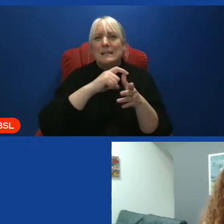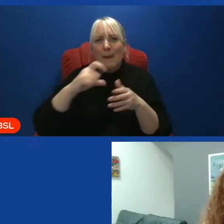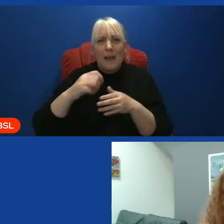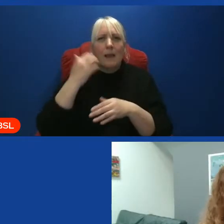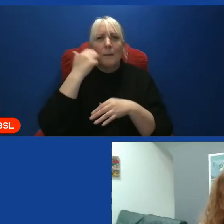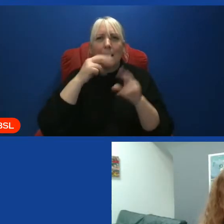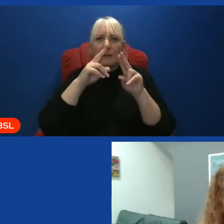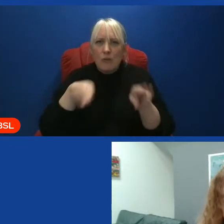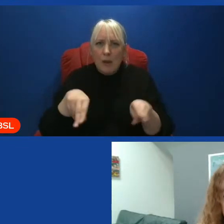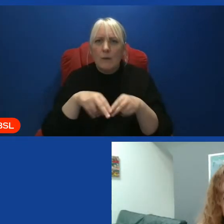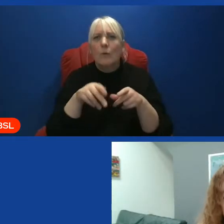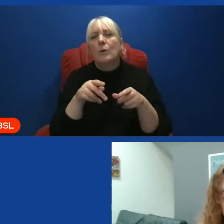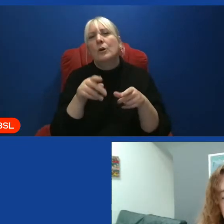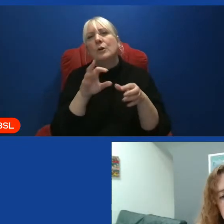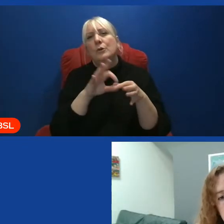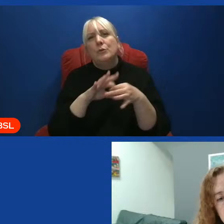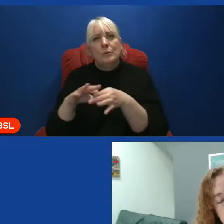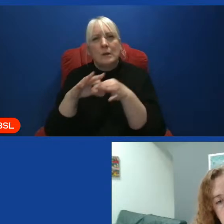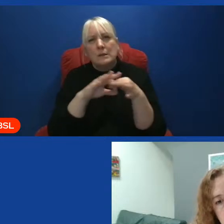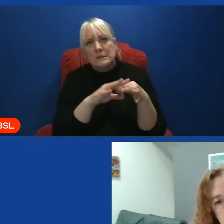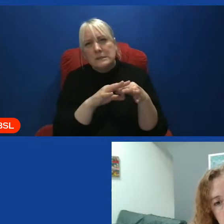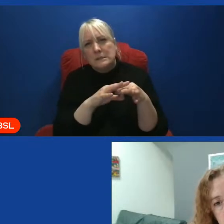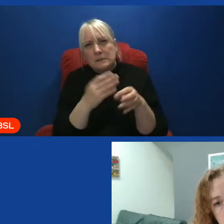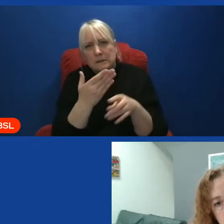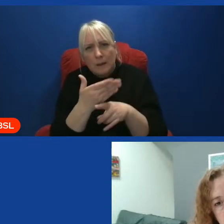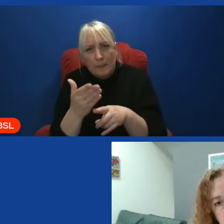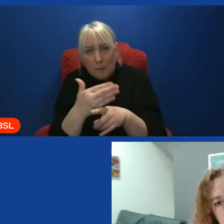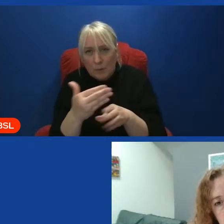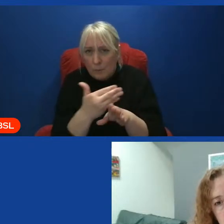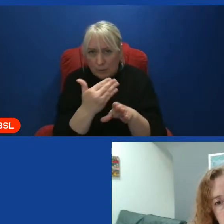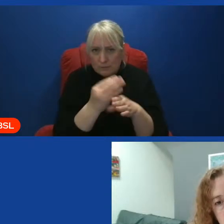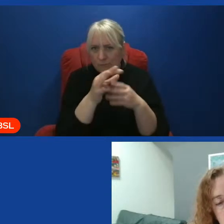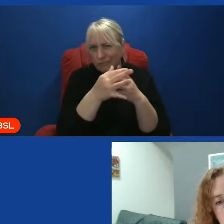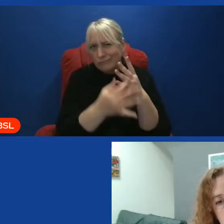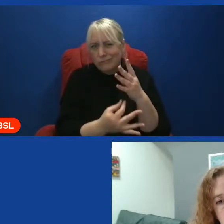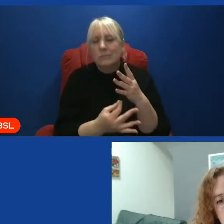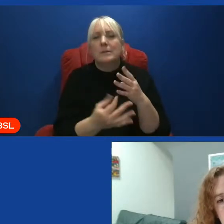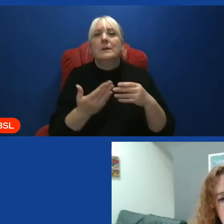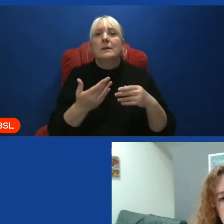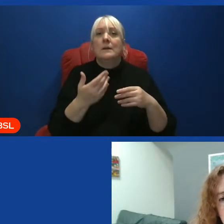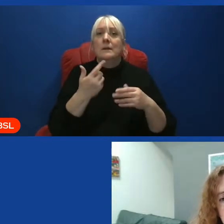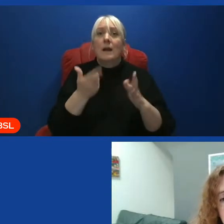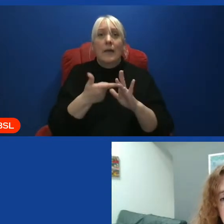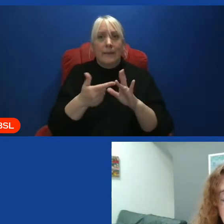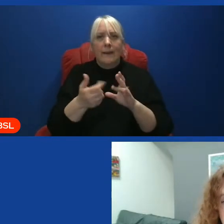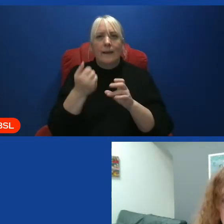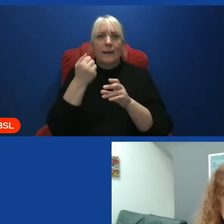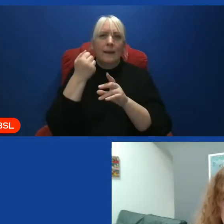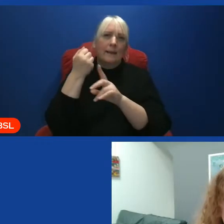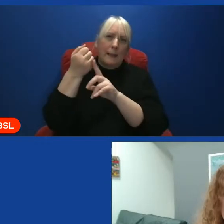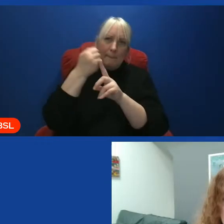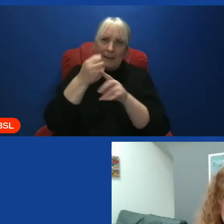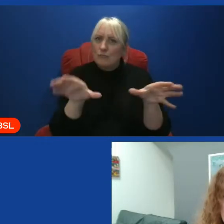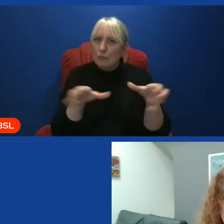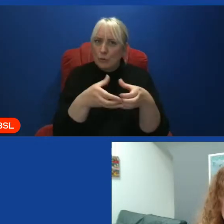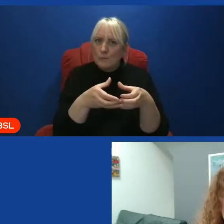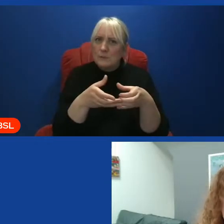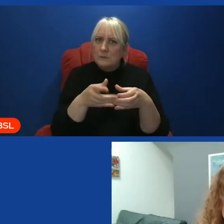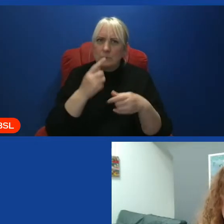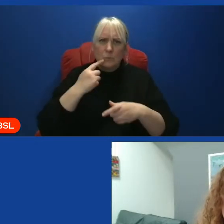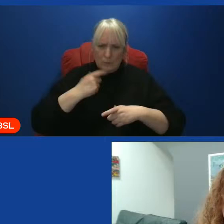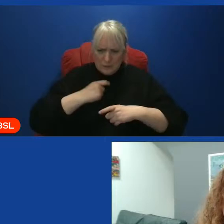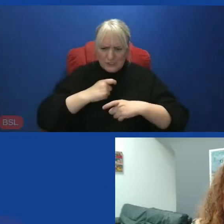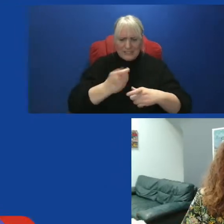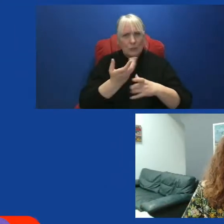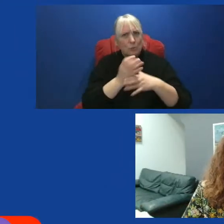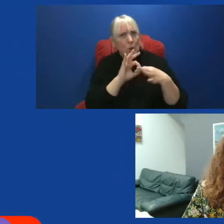Workers Combine, and all of these other campaigning groups that we will continue to work with, and we have a proud history of doing so.